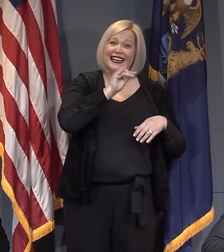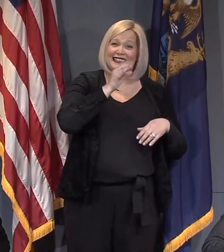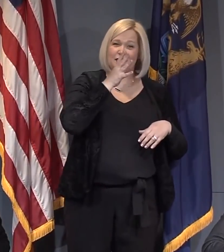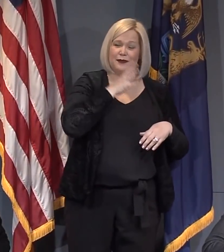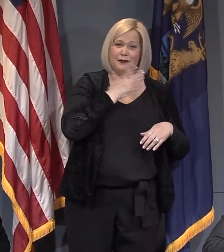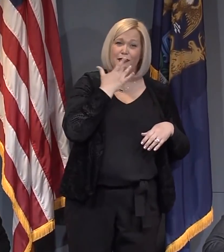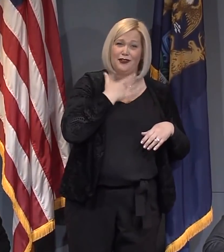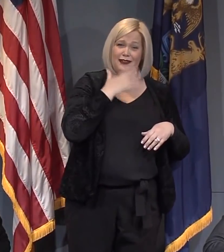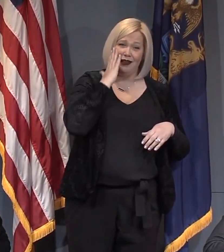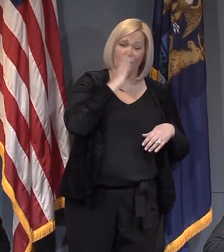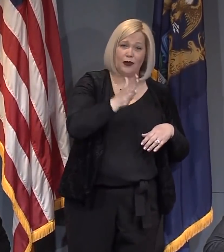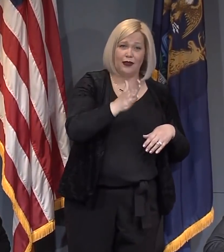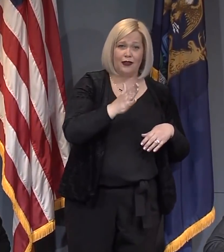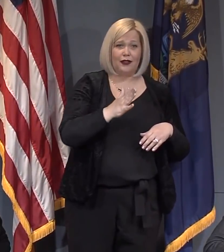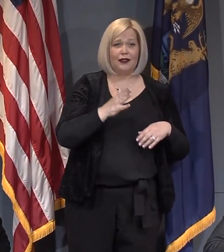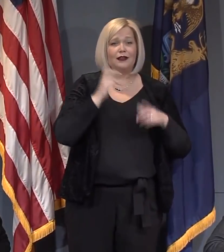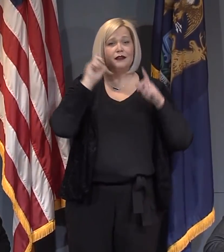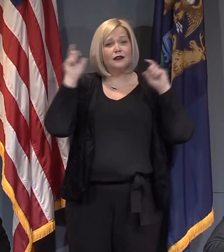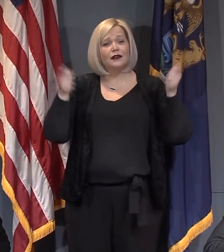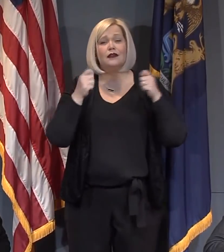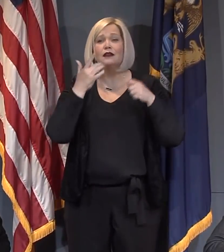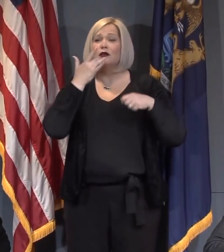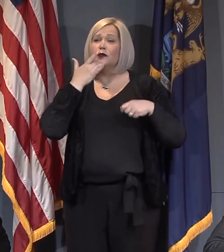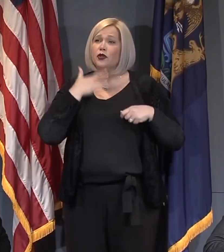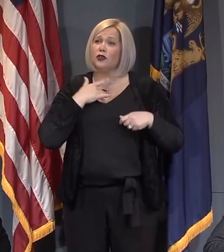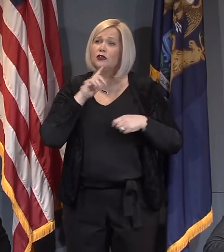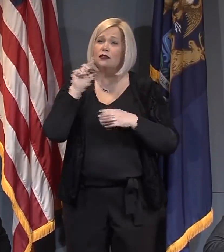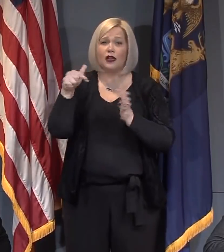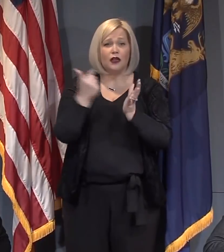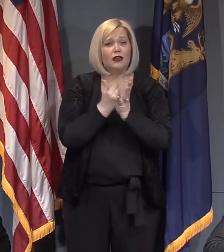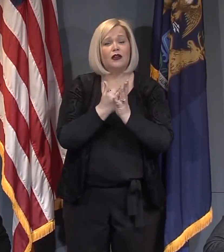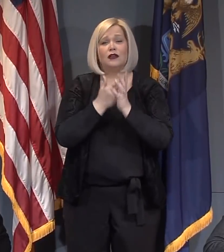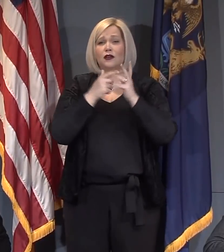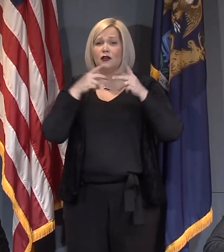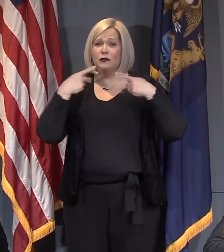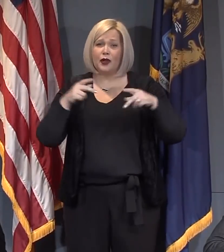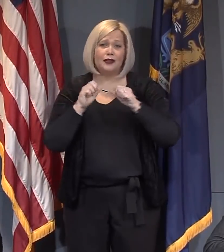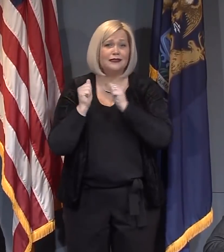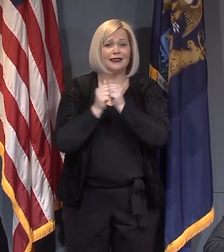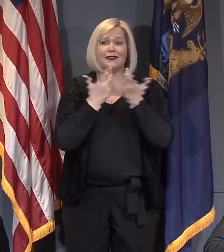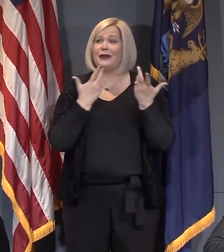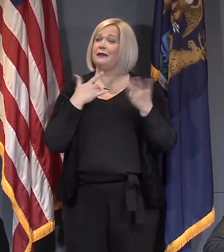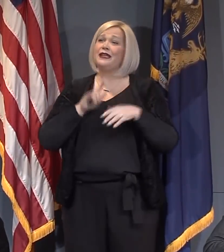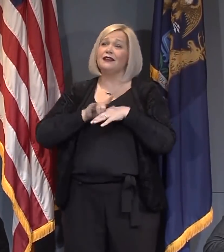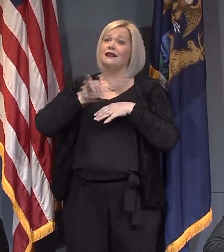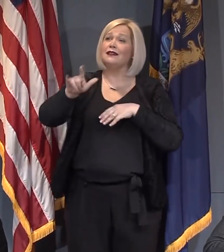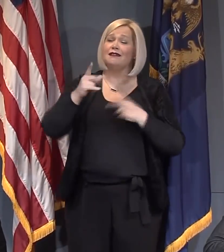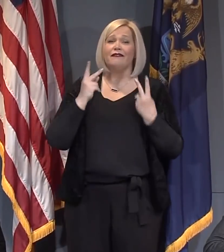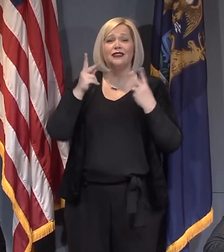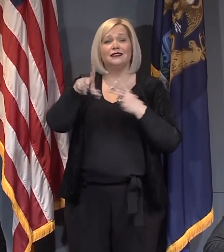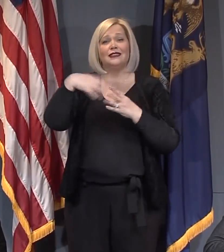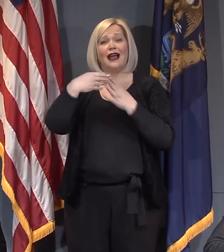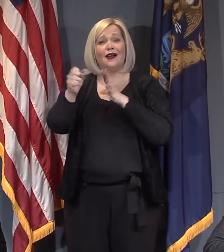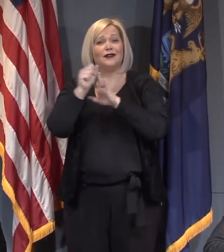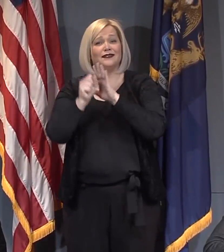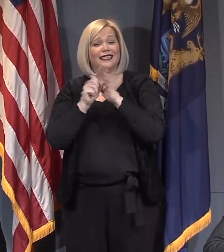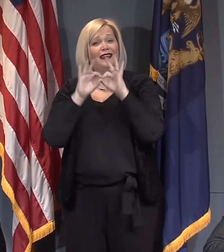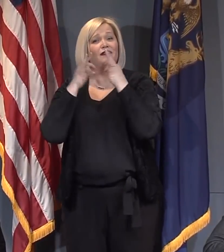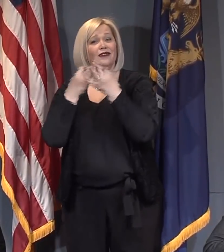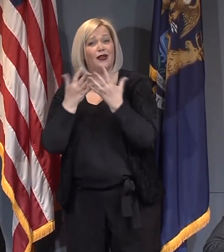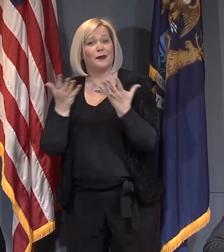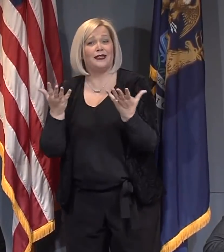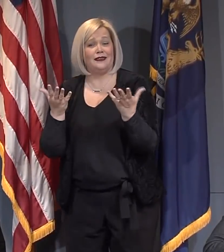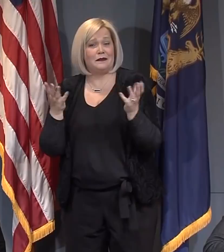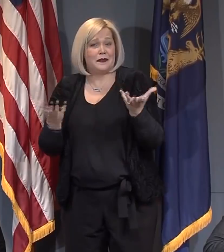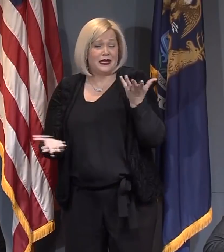celebrate engagements and graduations, and may even get back on a plane and go see a loved one in the near